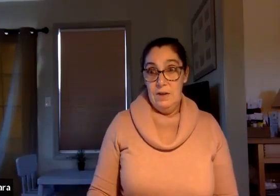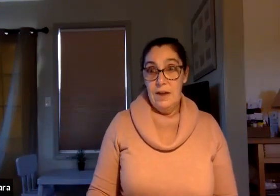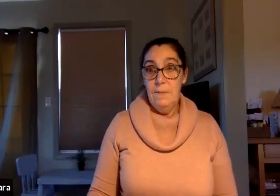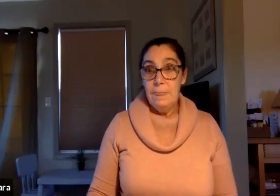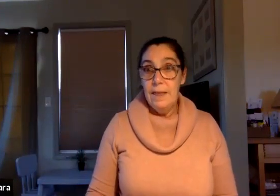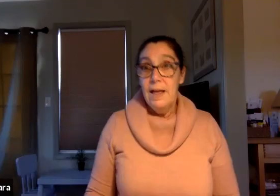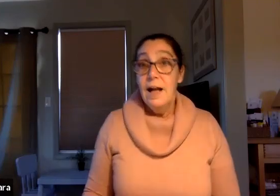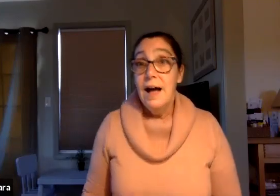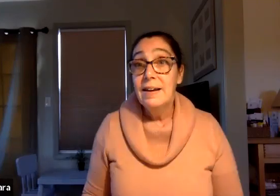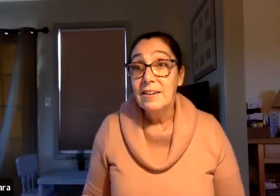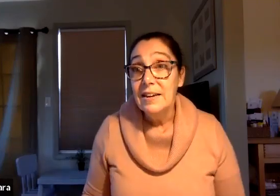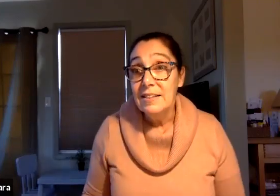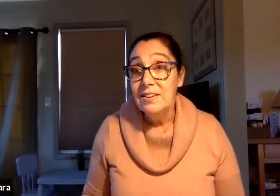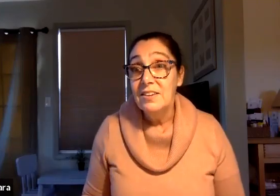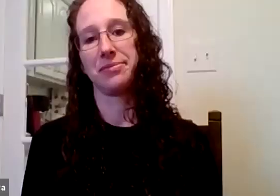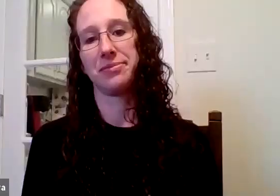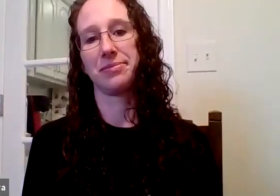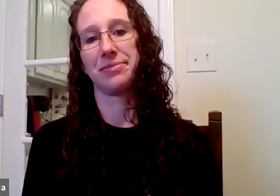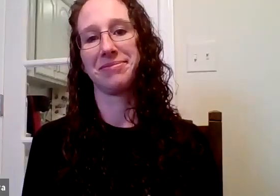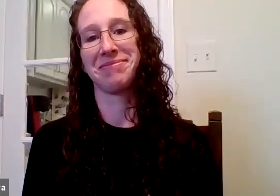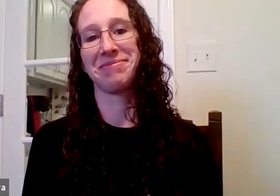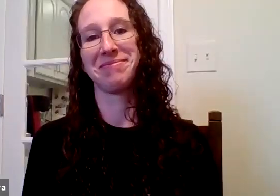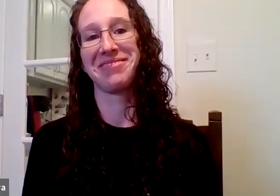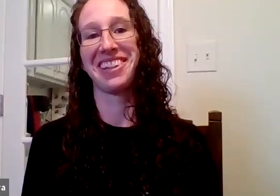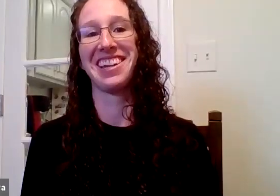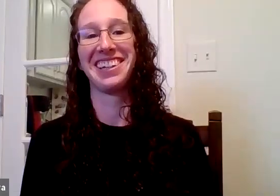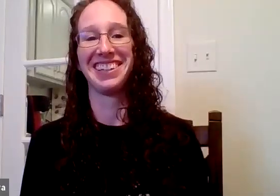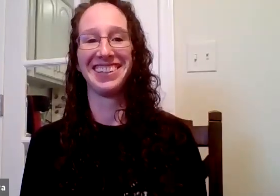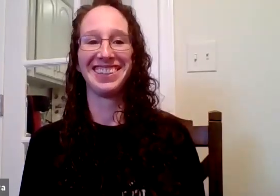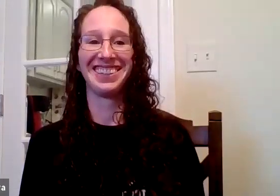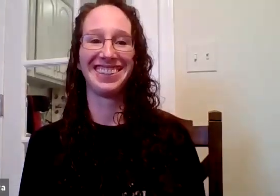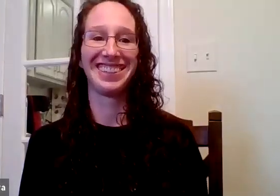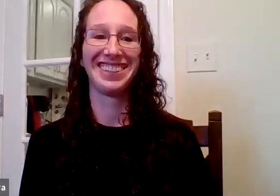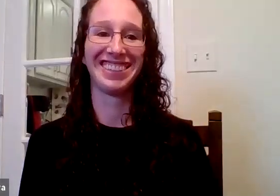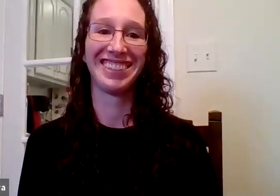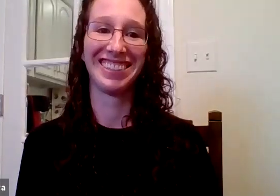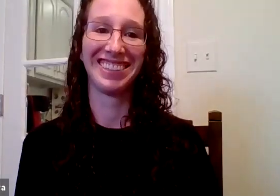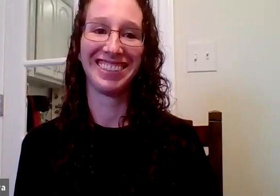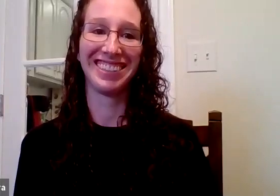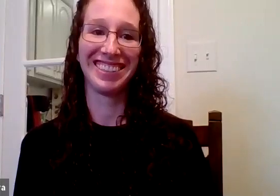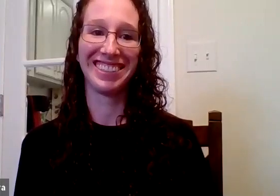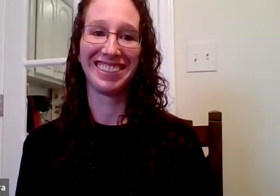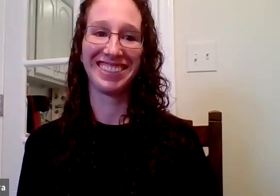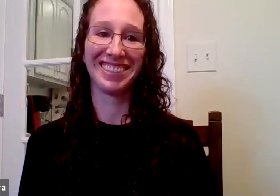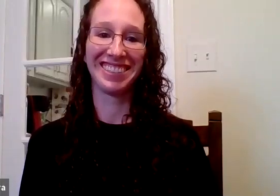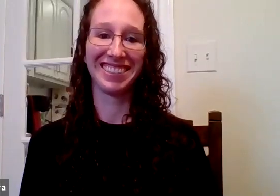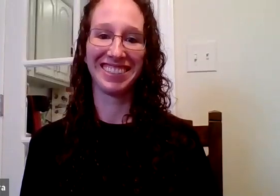Okay. Honestly, this is the order for my screen, so don't think I'm jumping around here. Mrs.